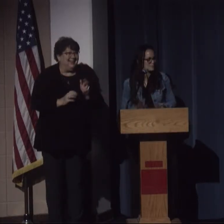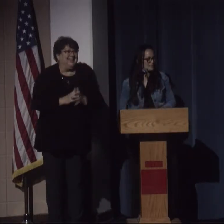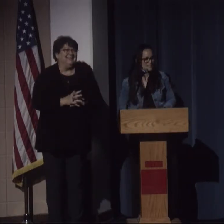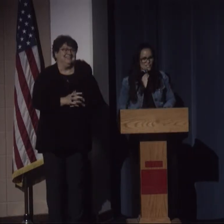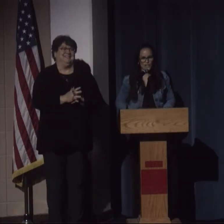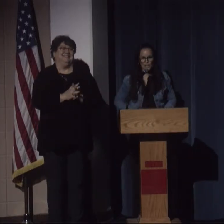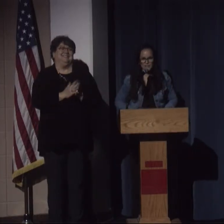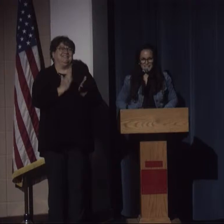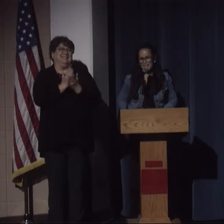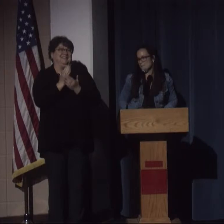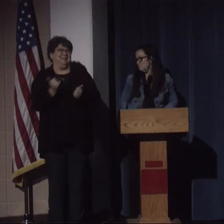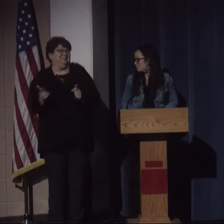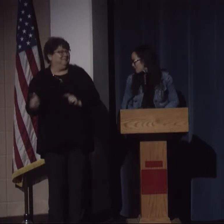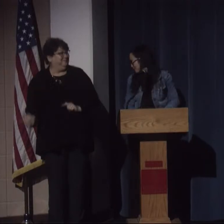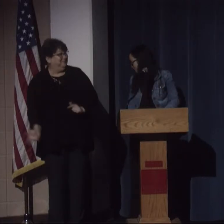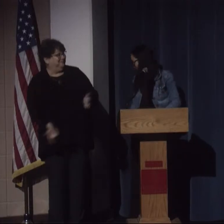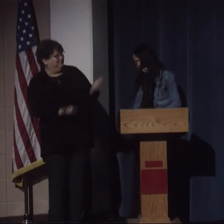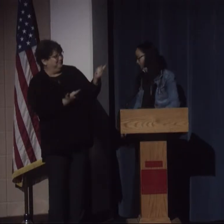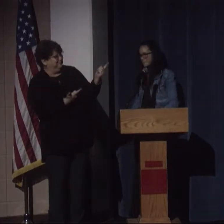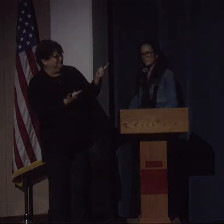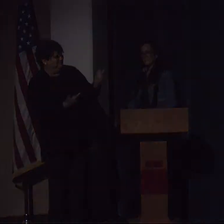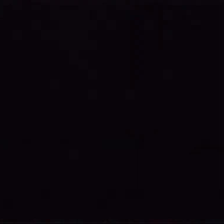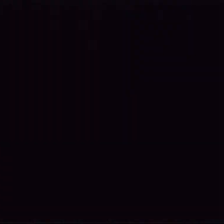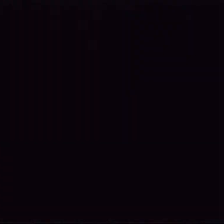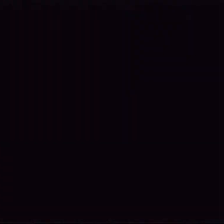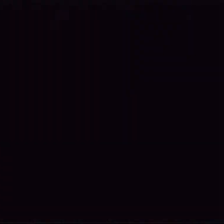right, let's turn it over to them.